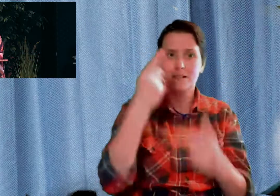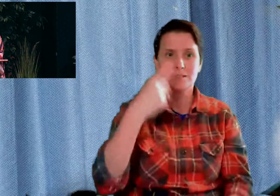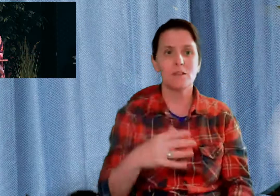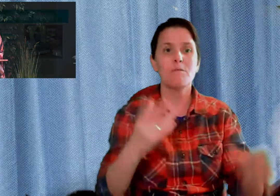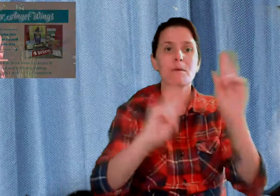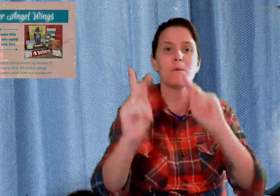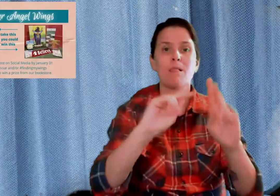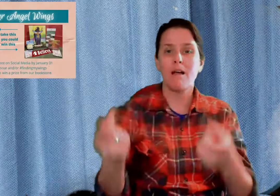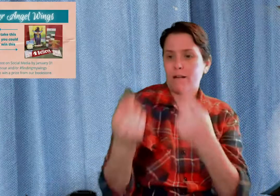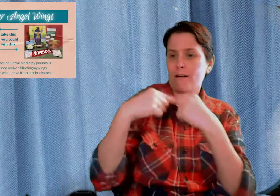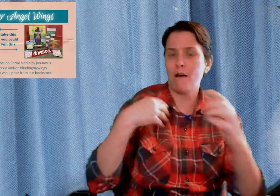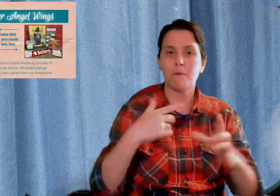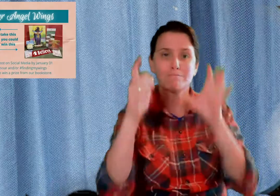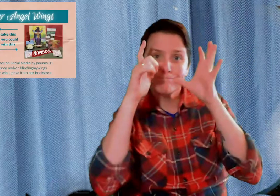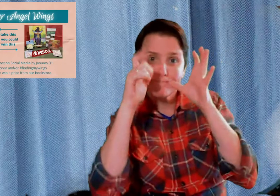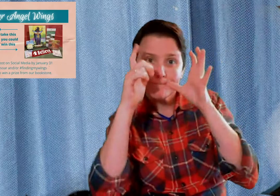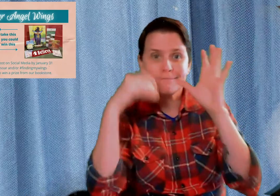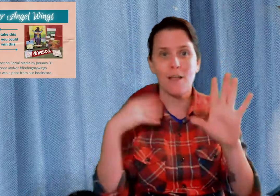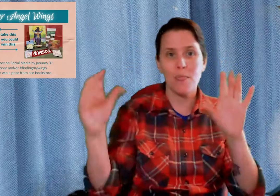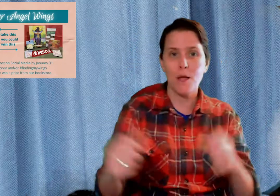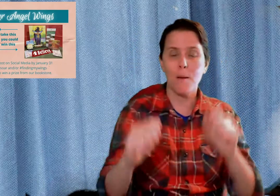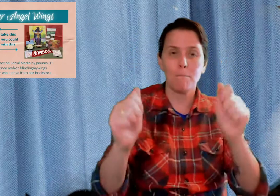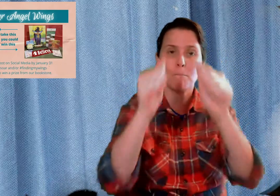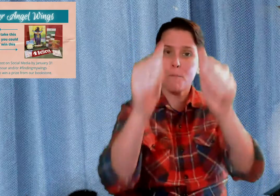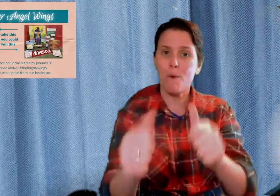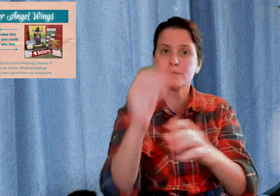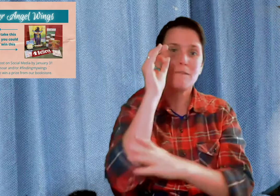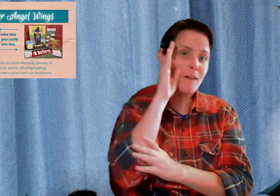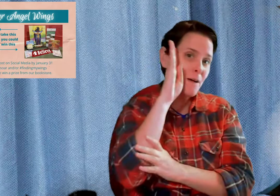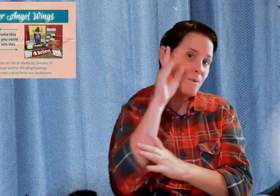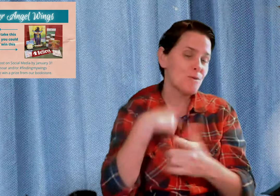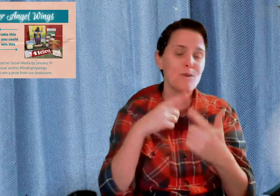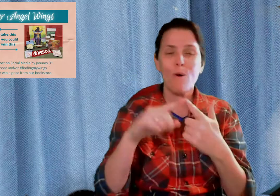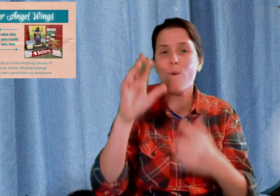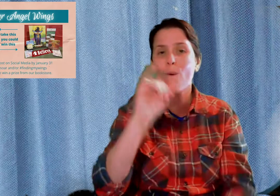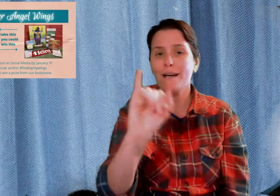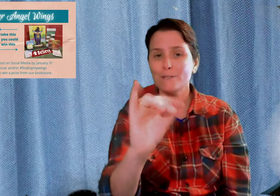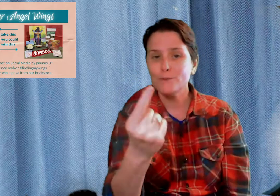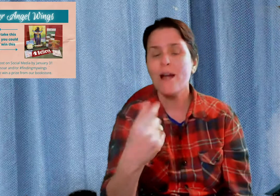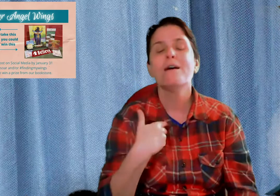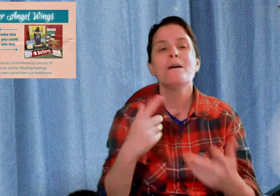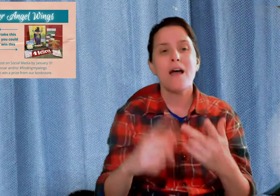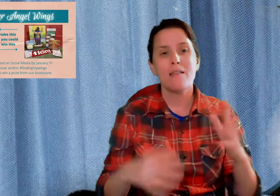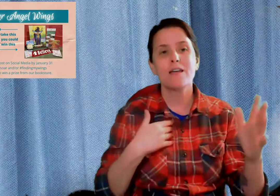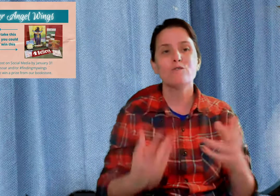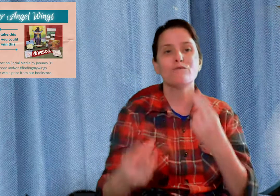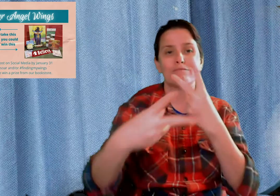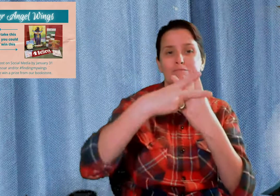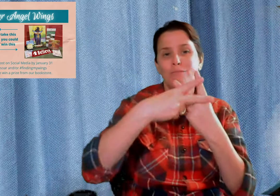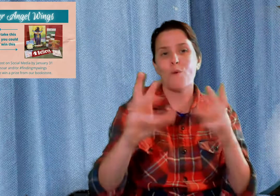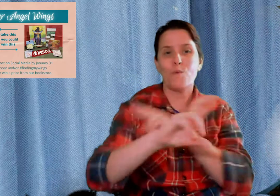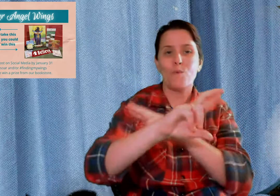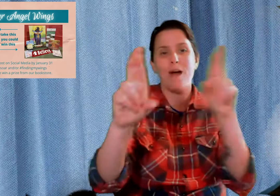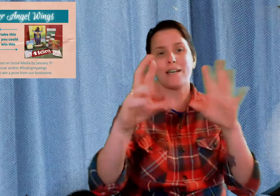of the wings on Facebook or Instagram with the hashtags Ready to Soar or Finding My Wings. I had a